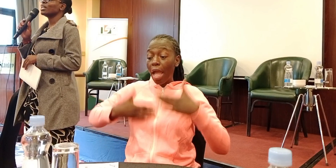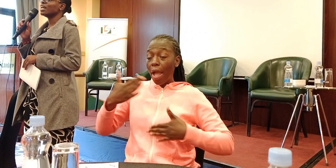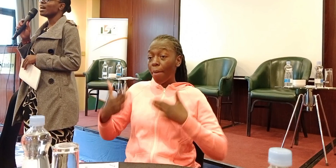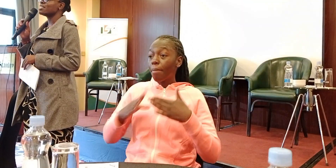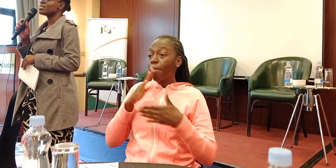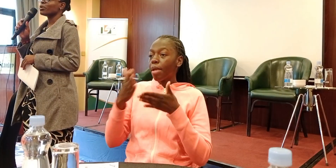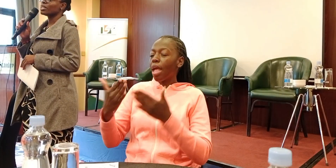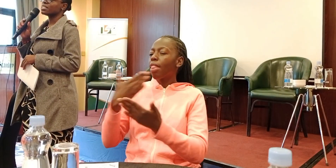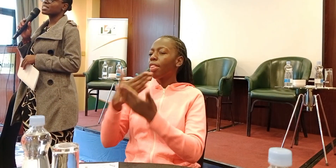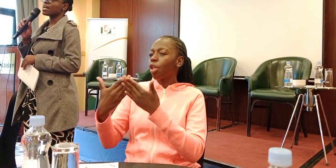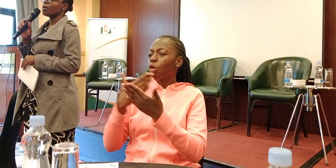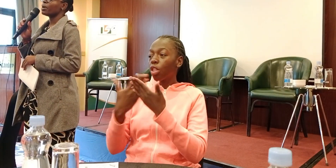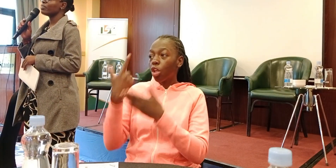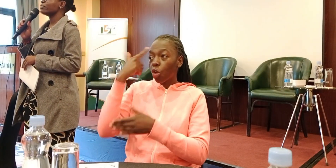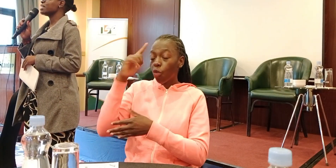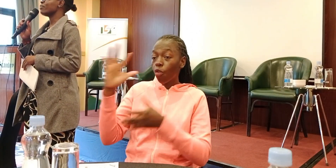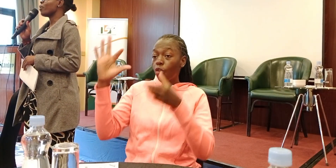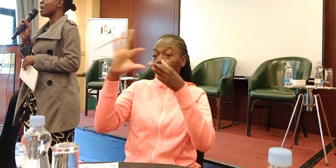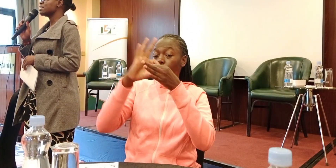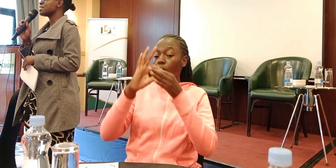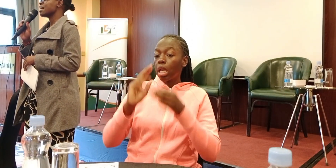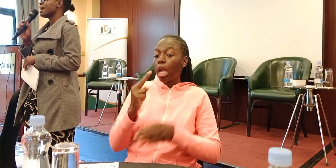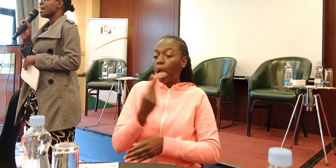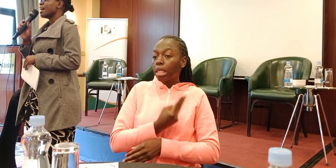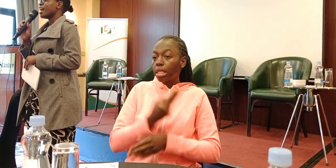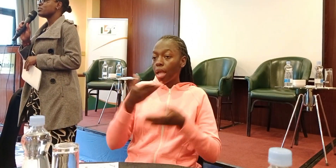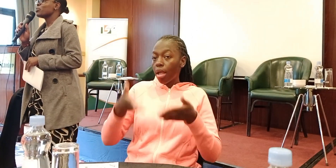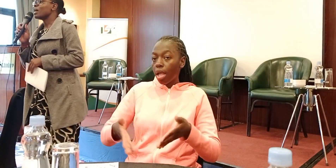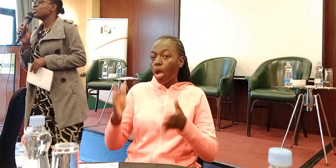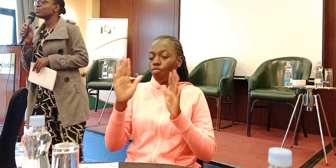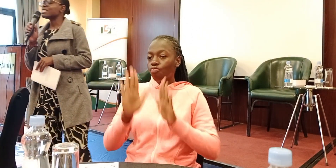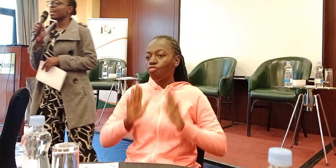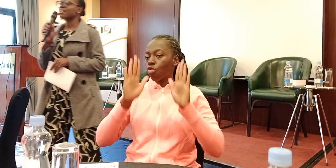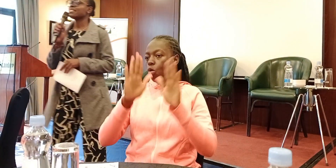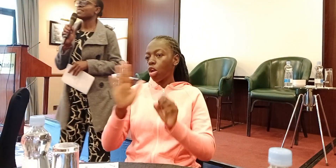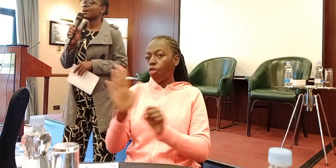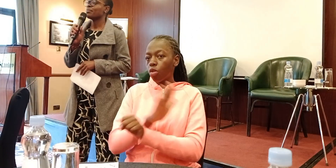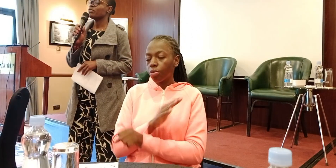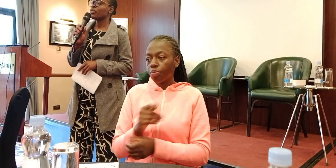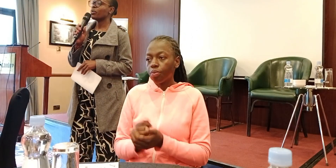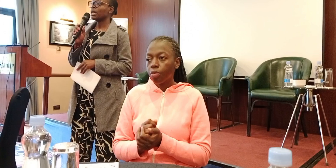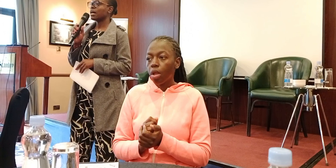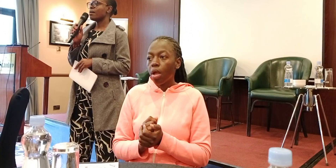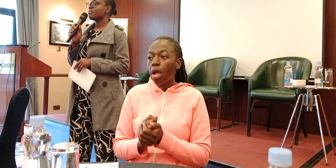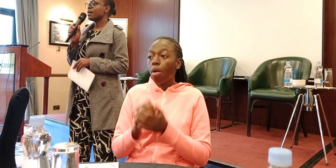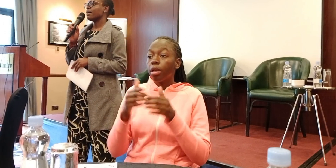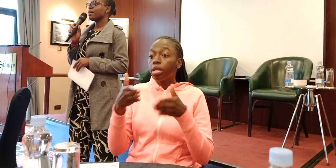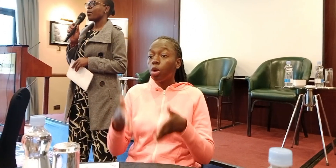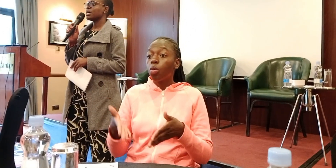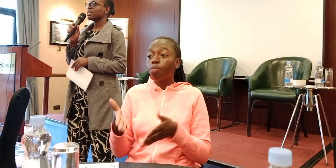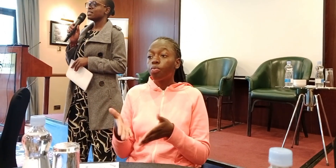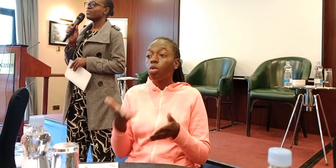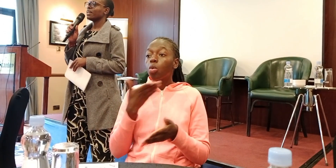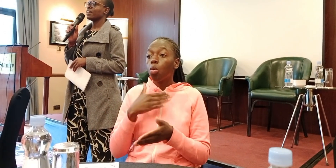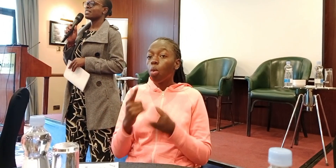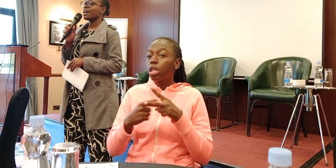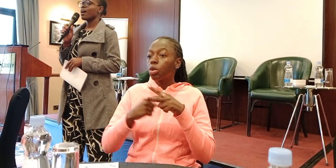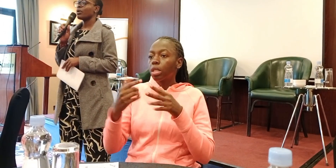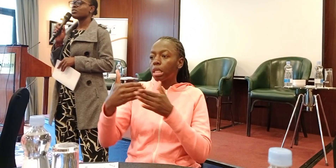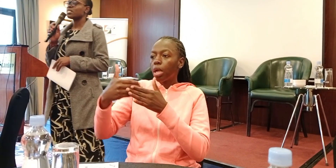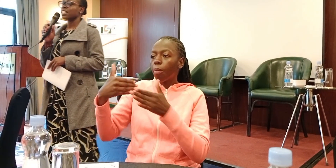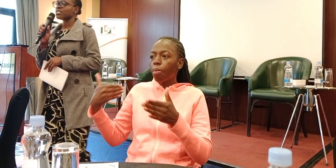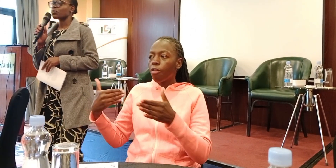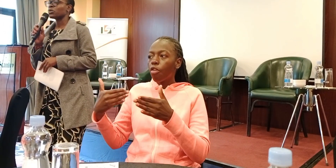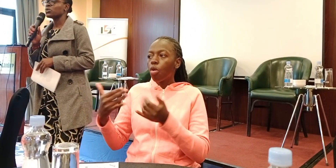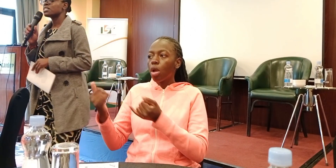You for joining us on this wonderful day for us. As we want to start, before we welcome our executive director,